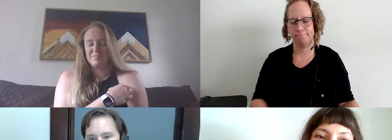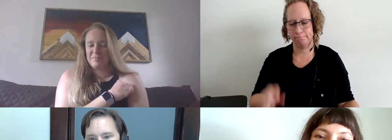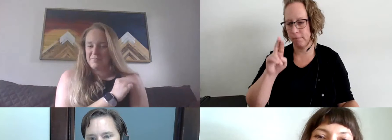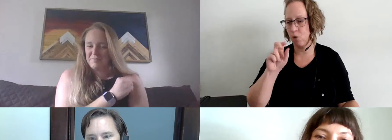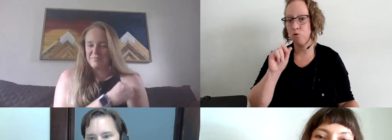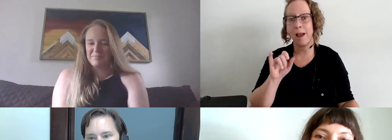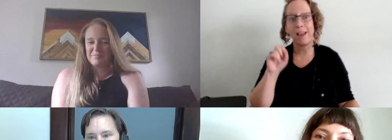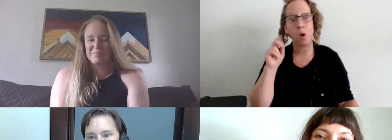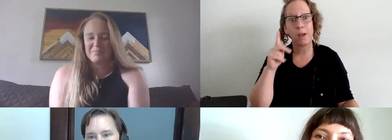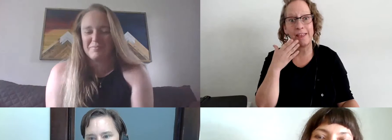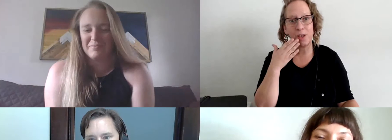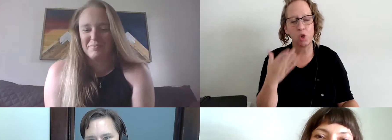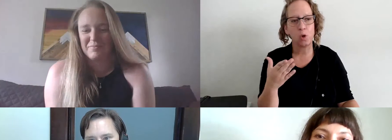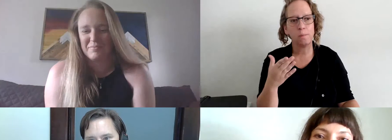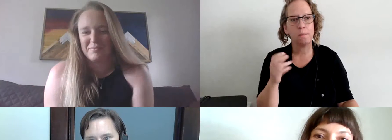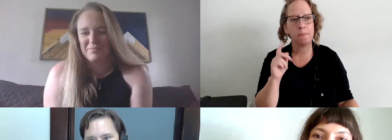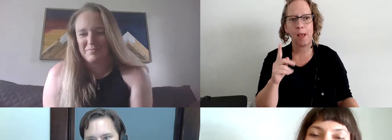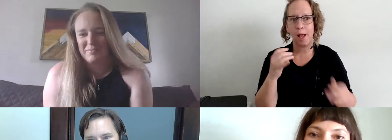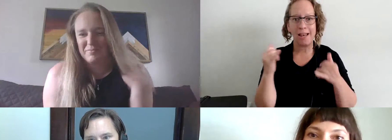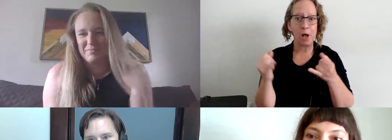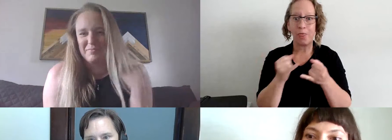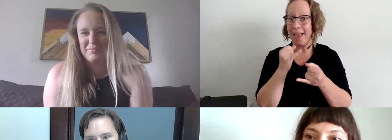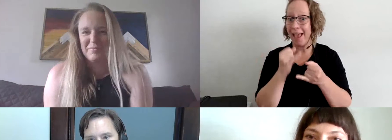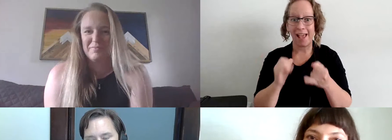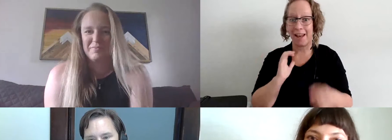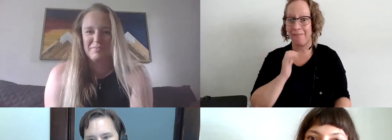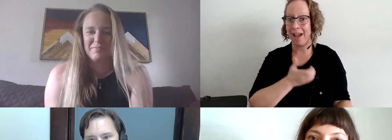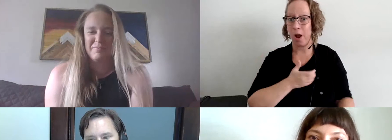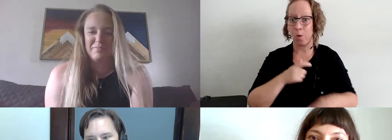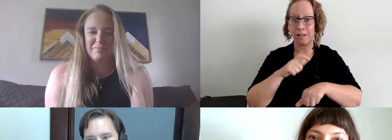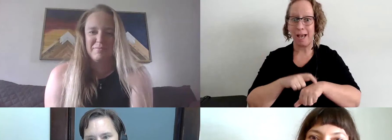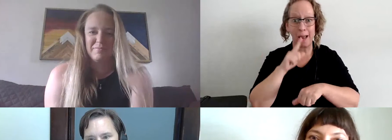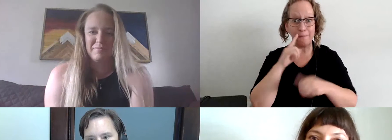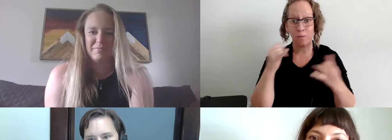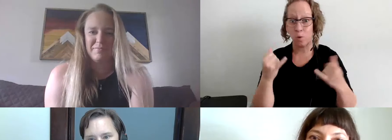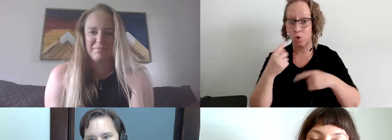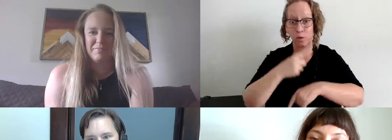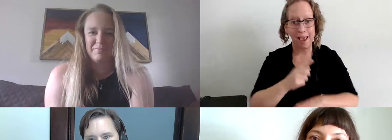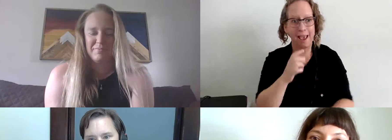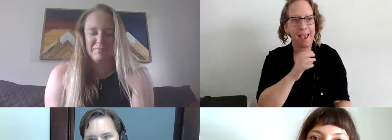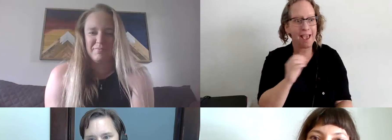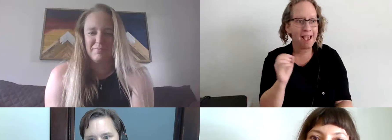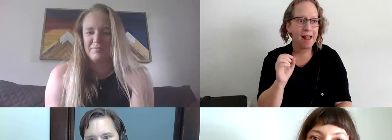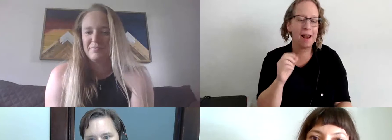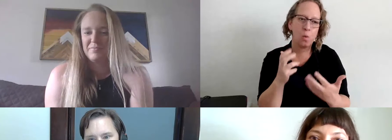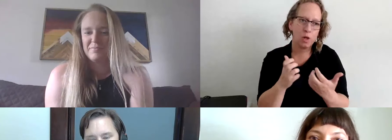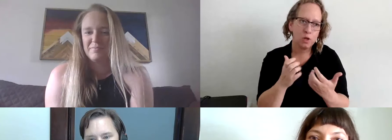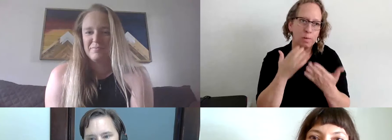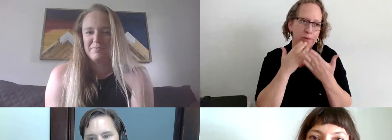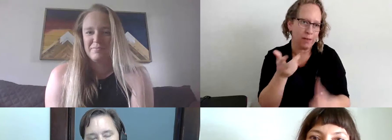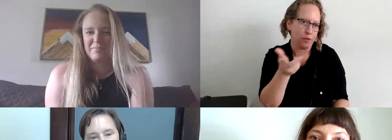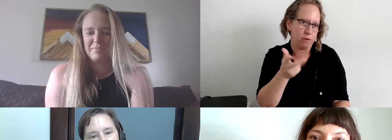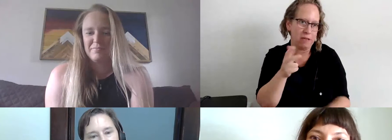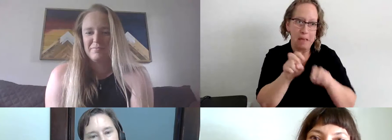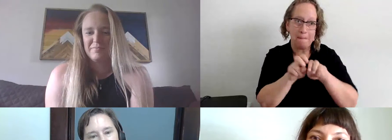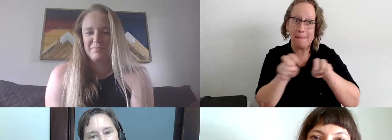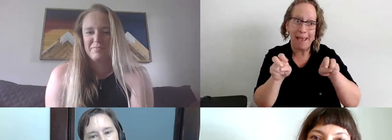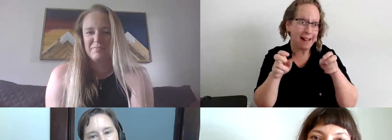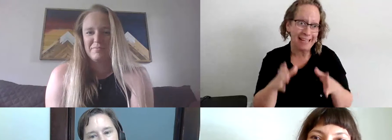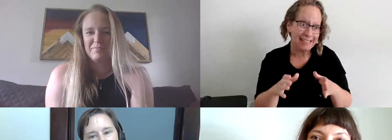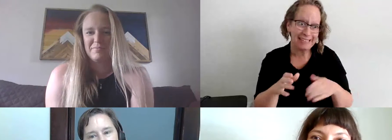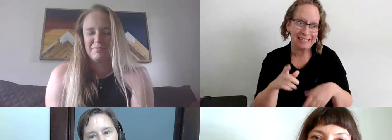Okay, thank you. Well, we have come to the end of our time for the day, and I do want to thank all three of our panelists